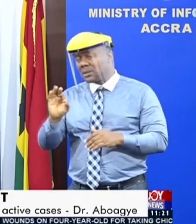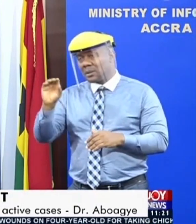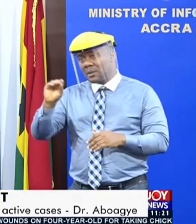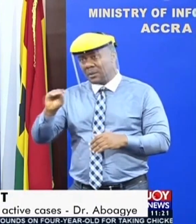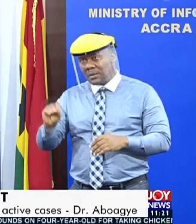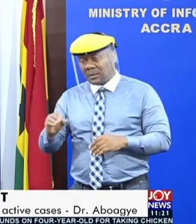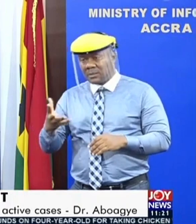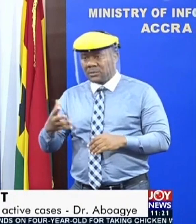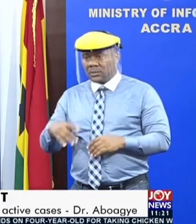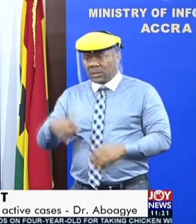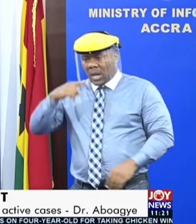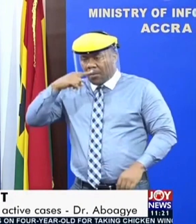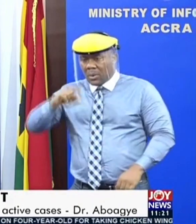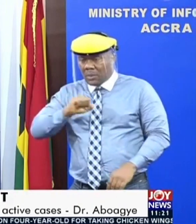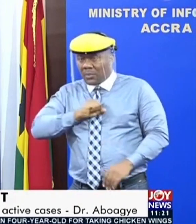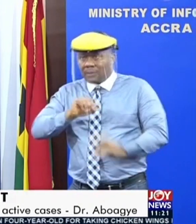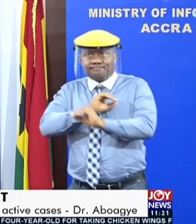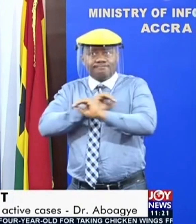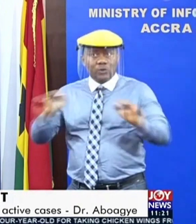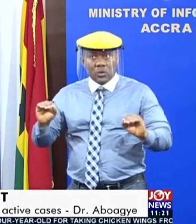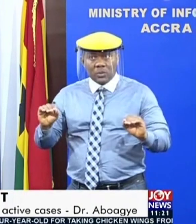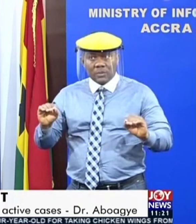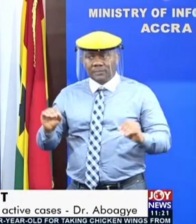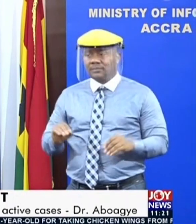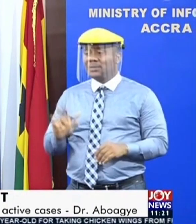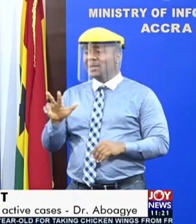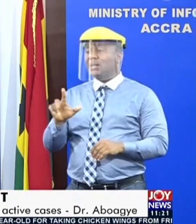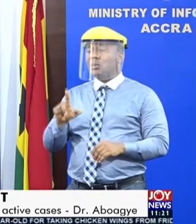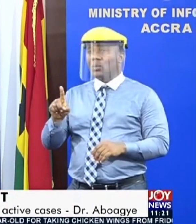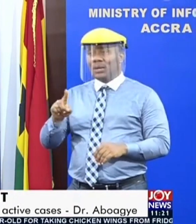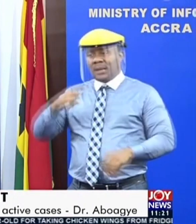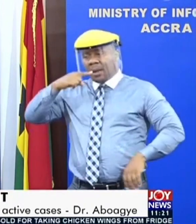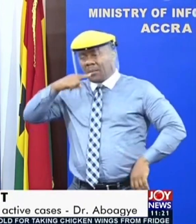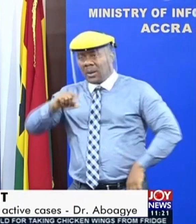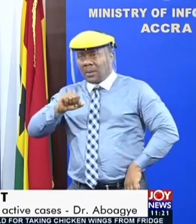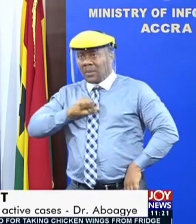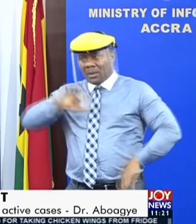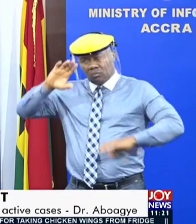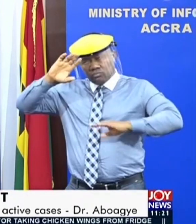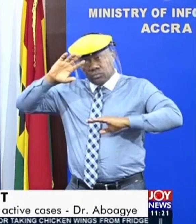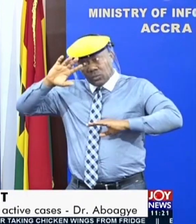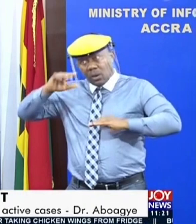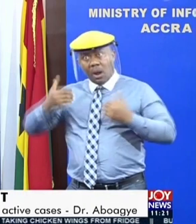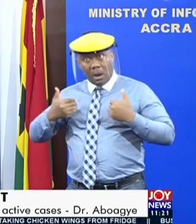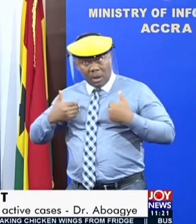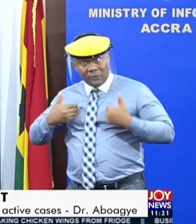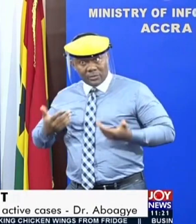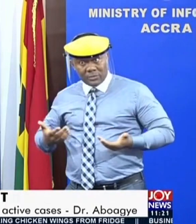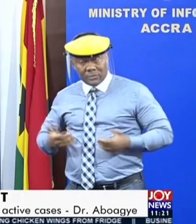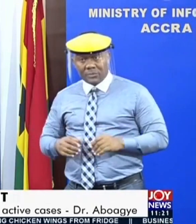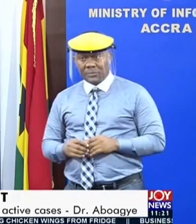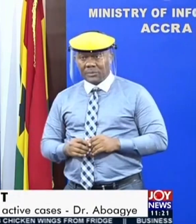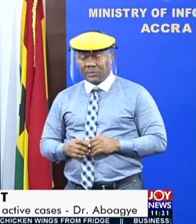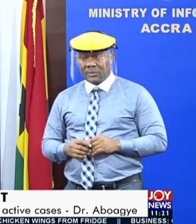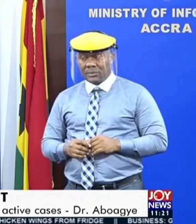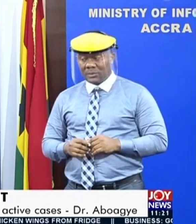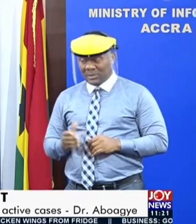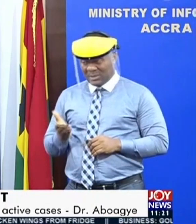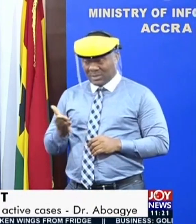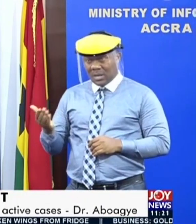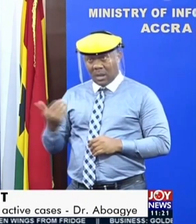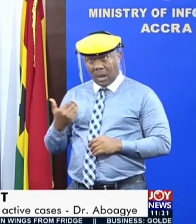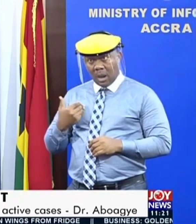are asymptomatic, while 31% have symptoms. And of those who have